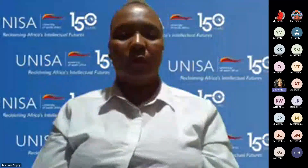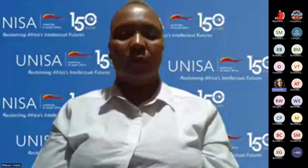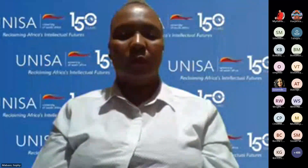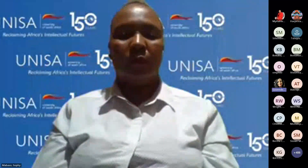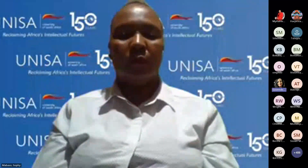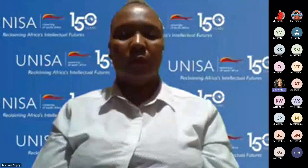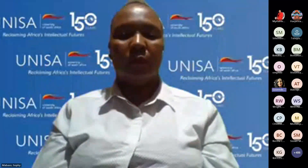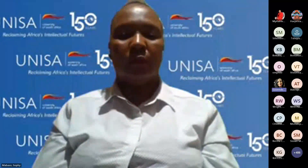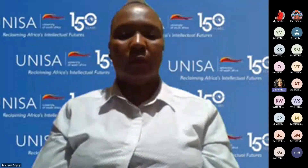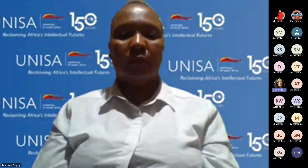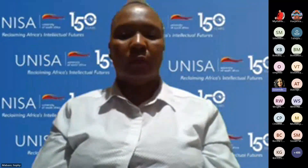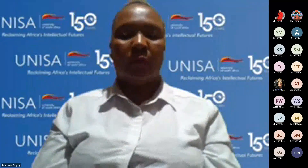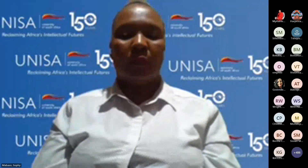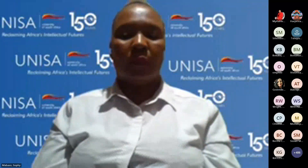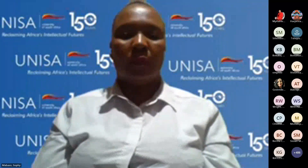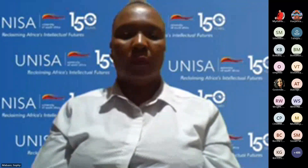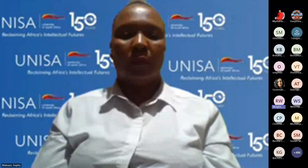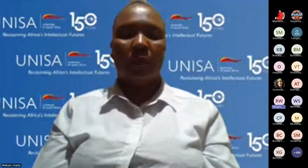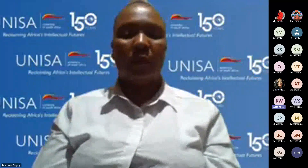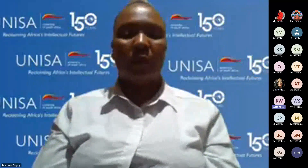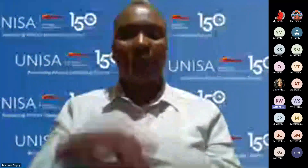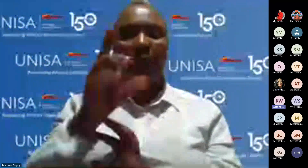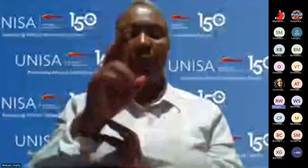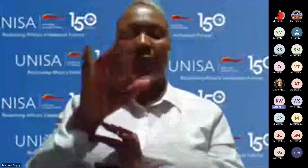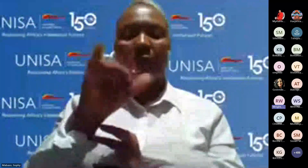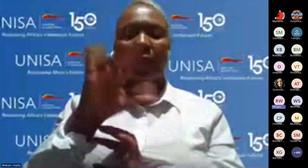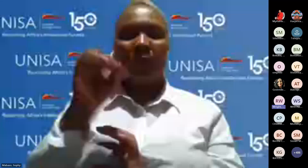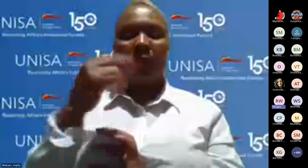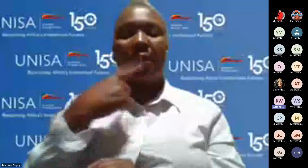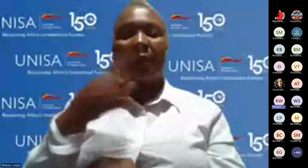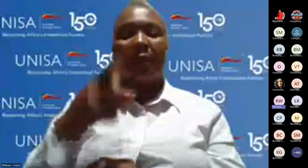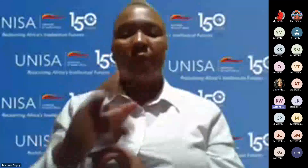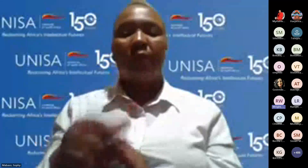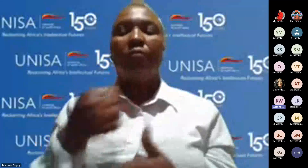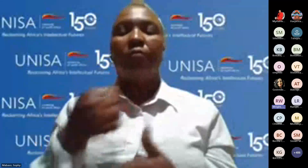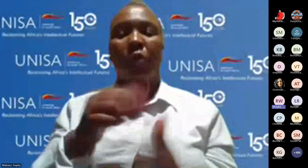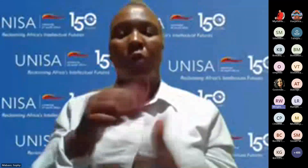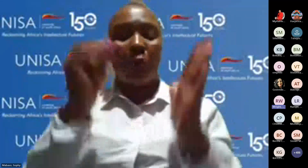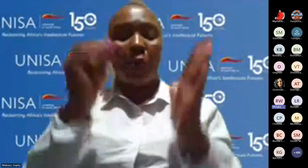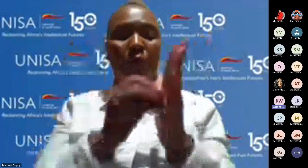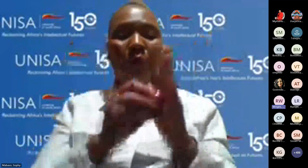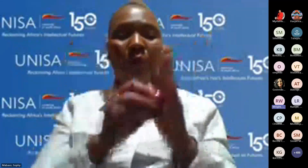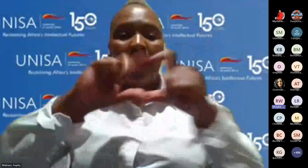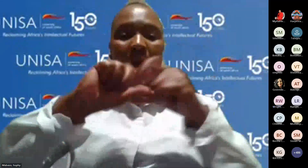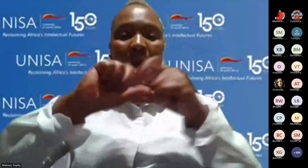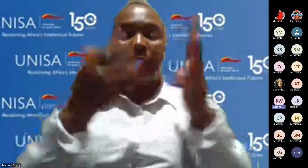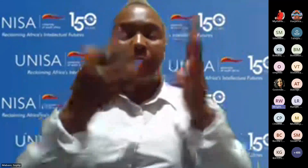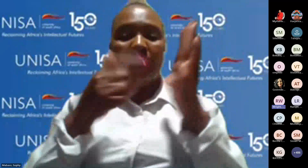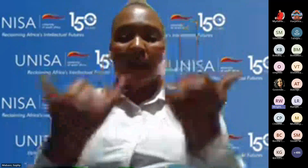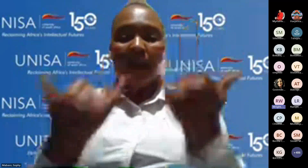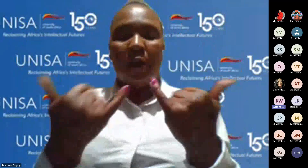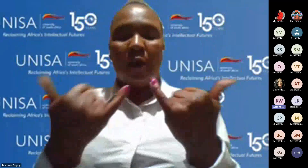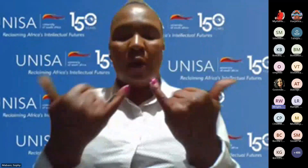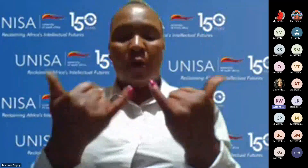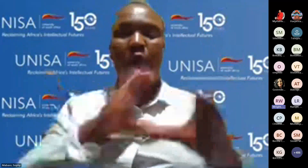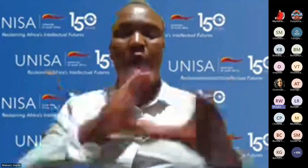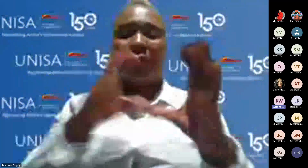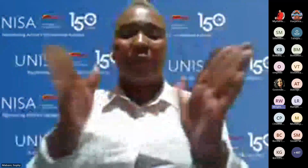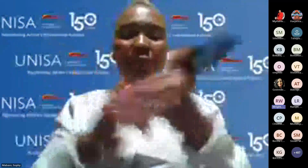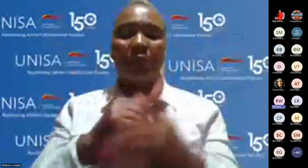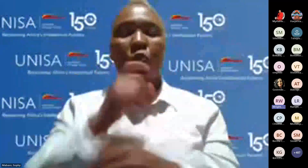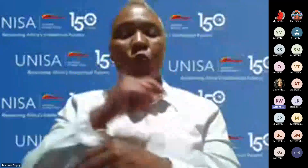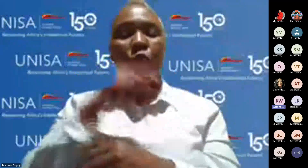Richard, you want to take that question? Yes, so I'll post the links now in the chat again. Please use the links.